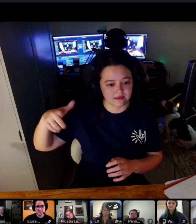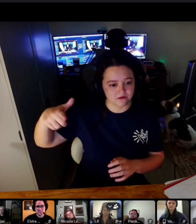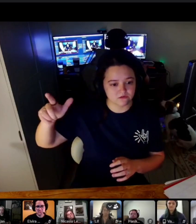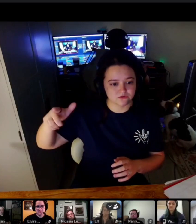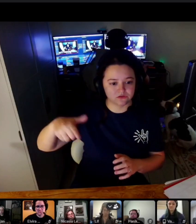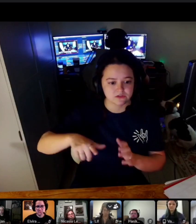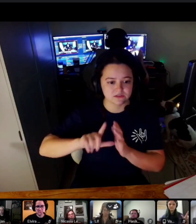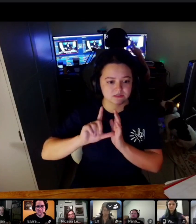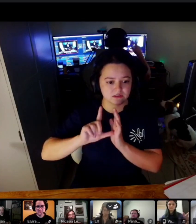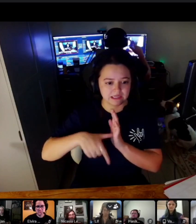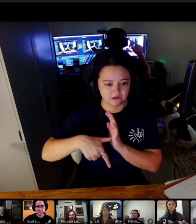Later versus later.